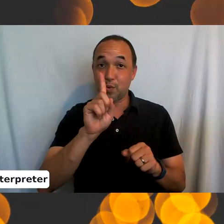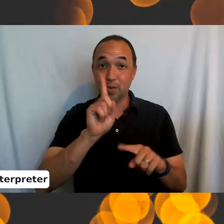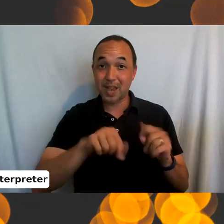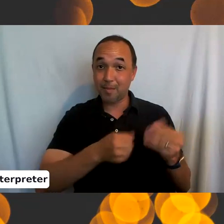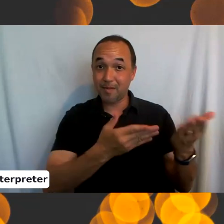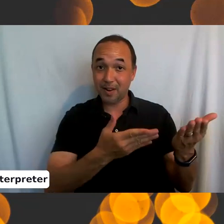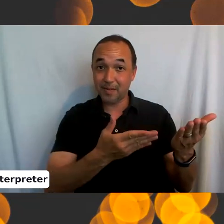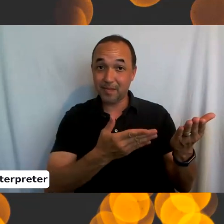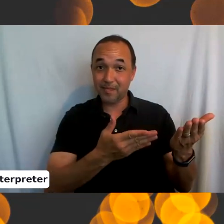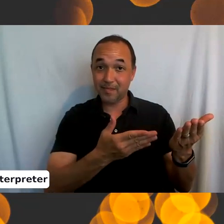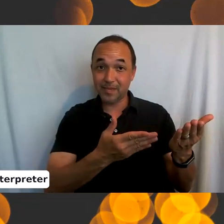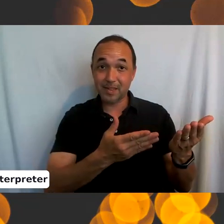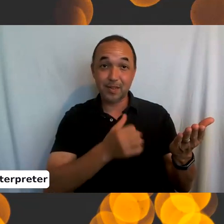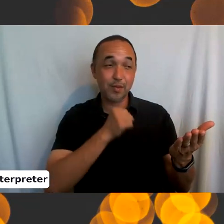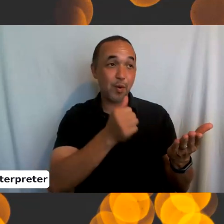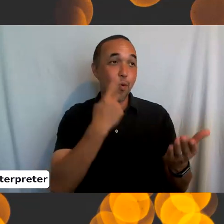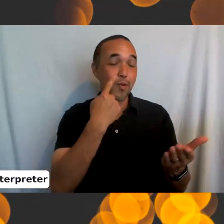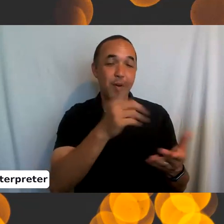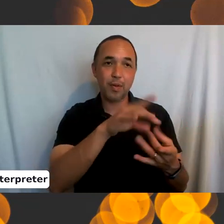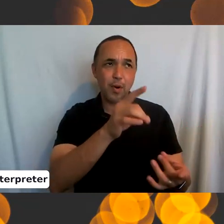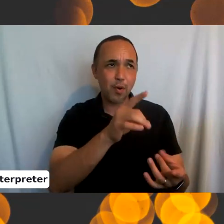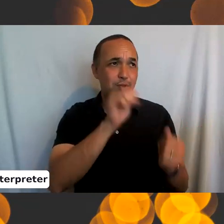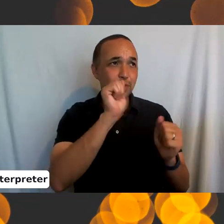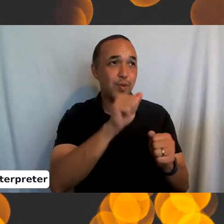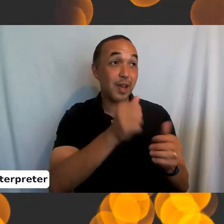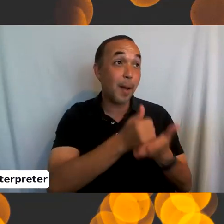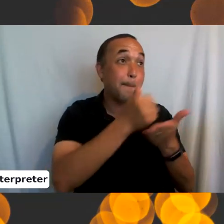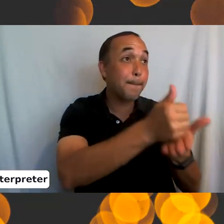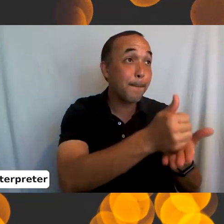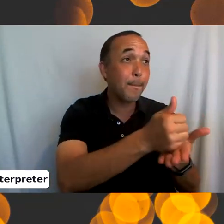tell them that you can help them. Don't tell them that you're going to bring them something.